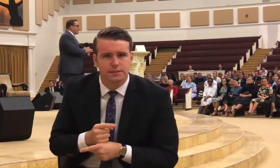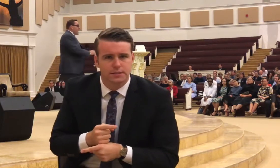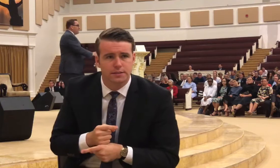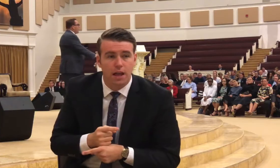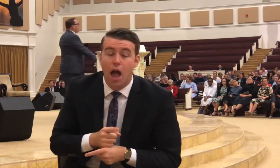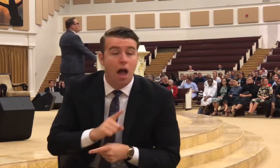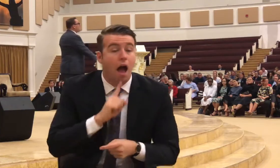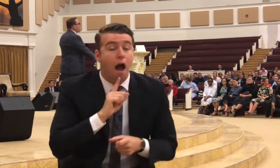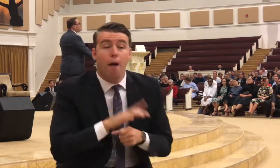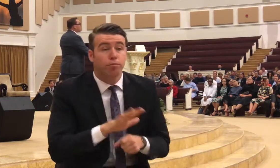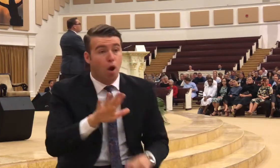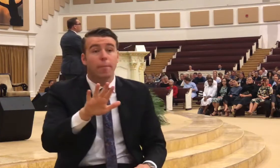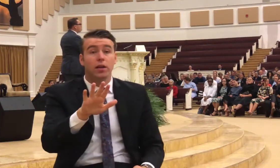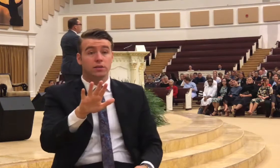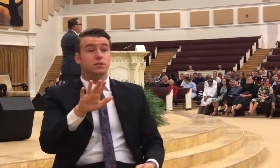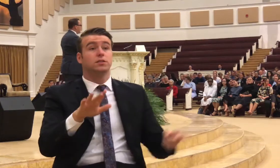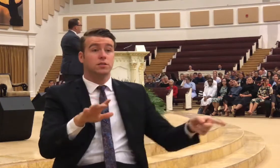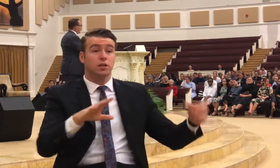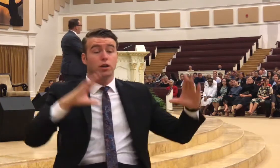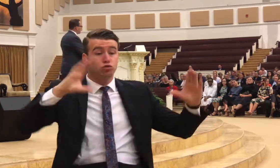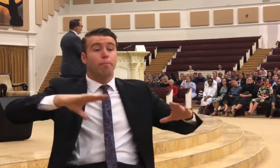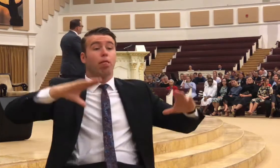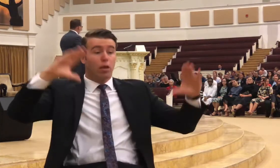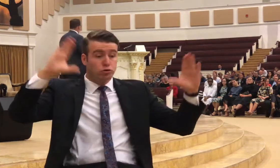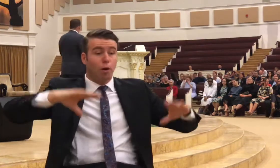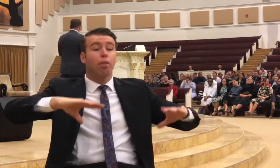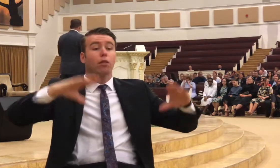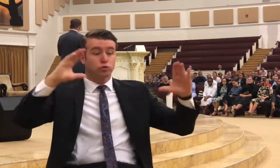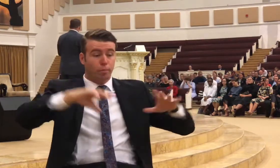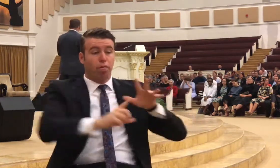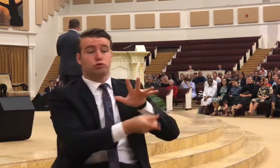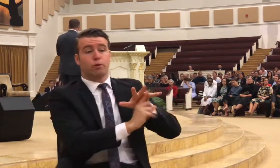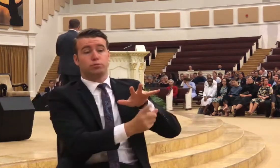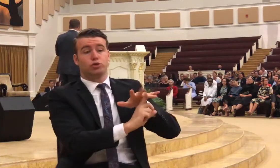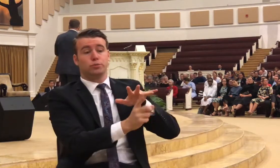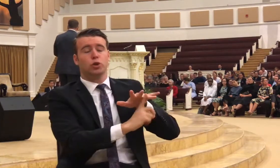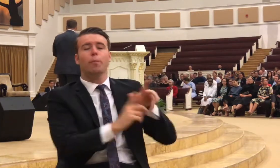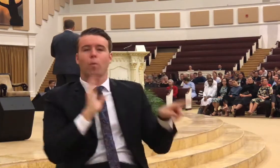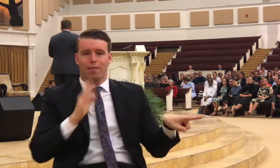I promise, there'll be enough trouble show up that you'll have to deal